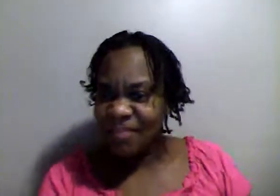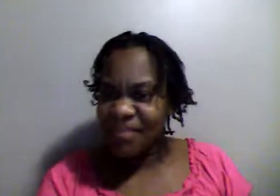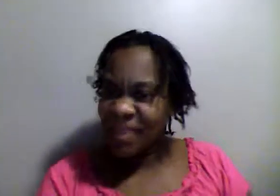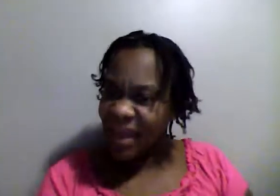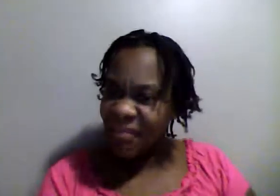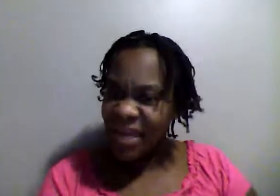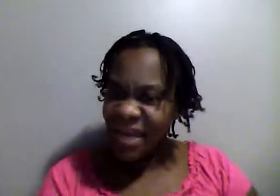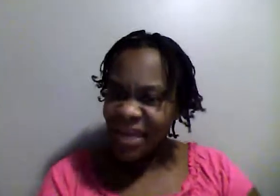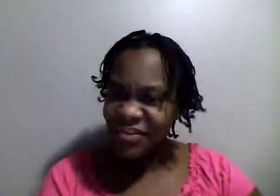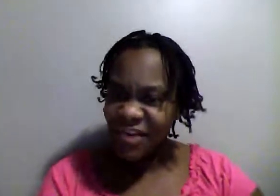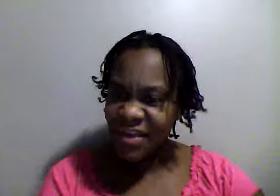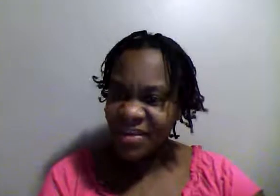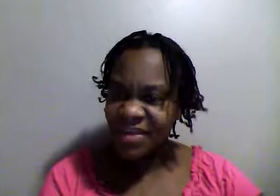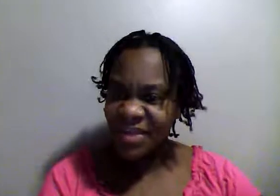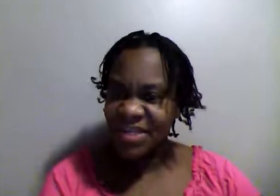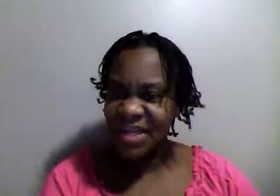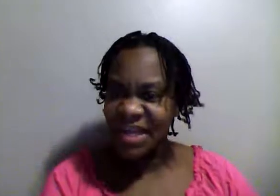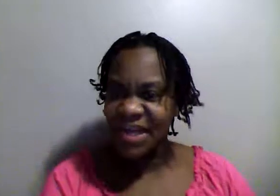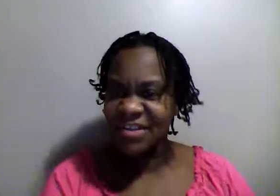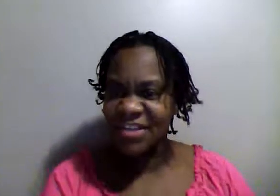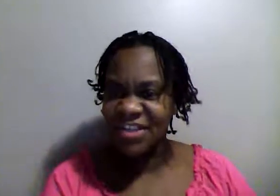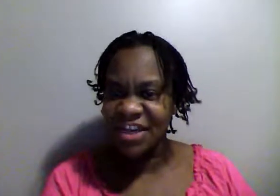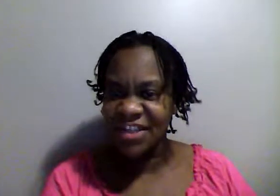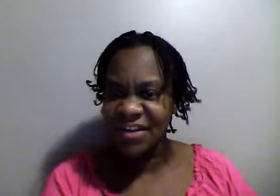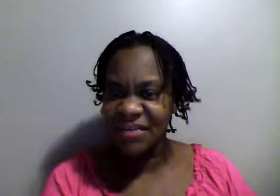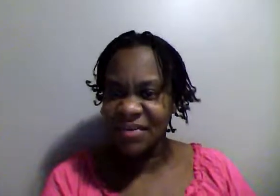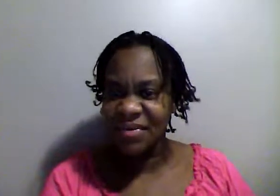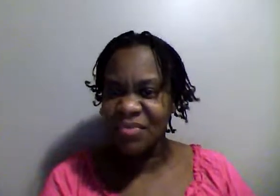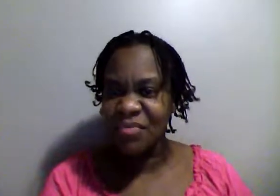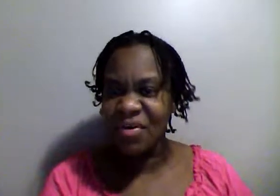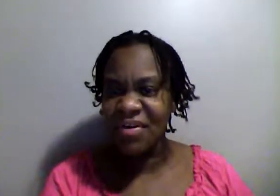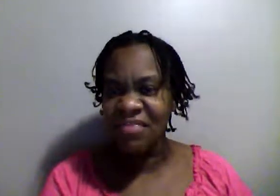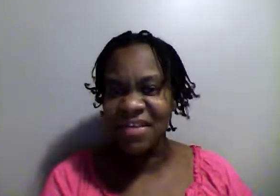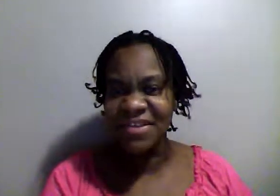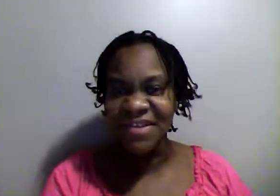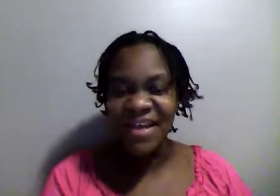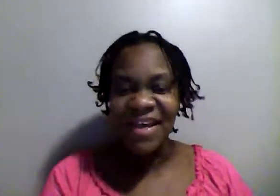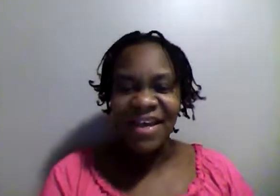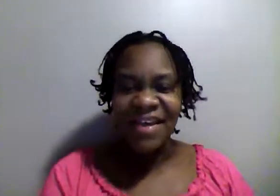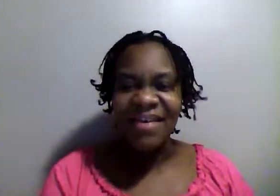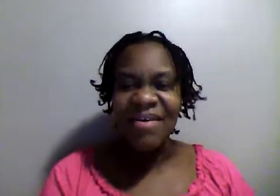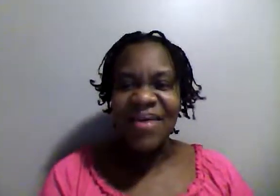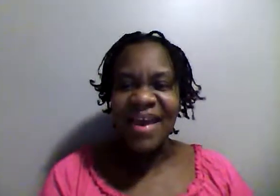I really enjoyed this question and answer session. Do more of this. Okay.